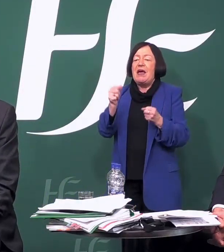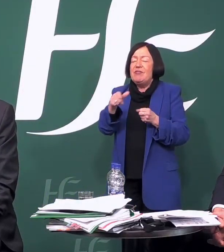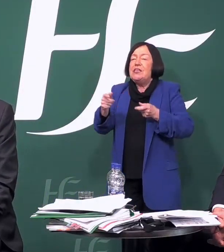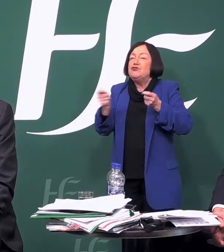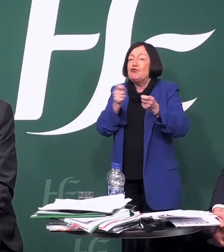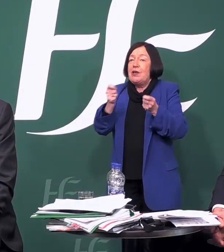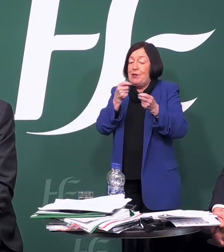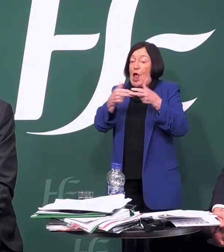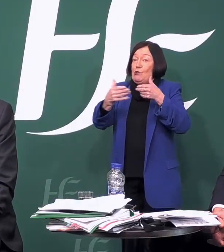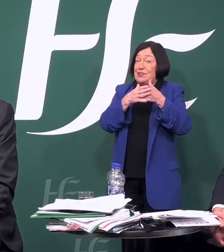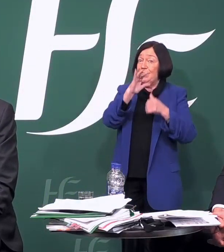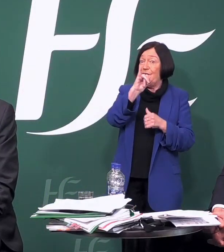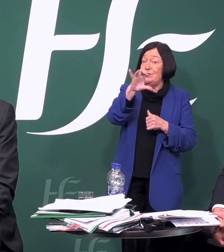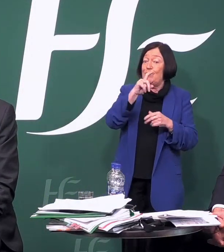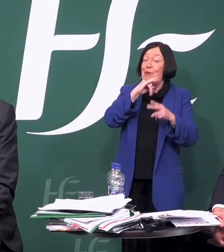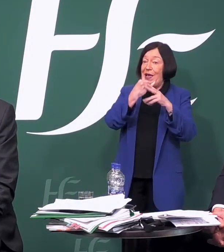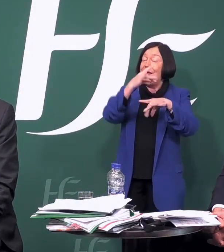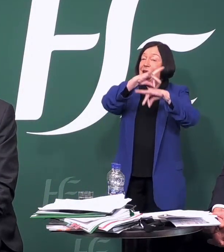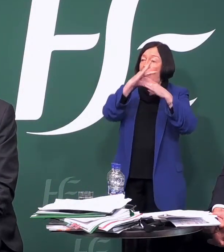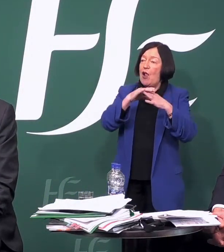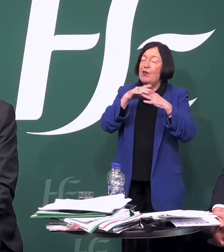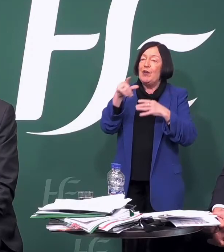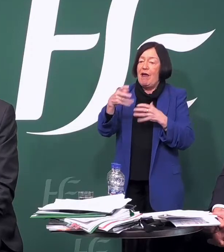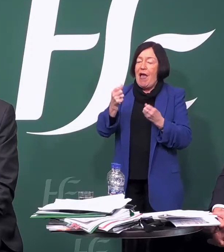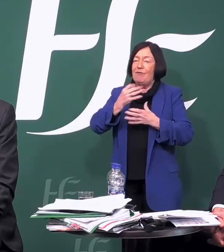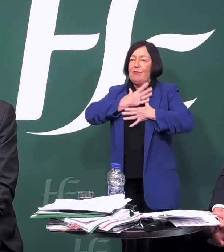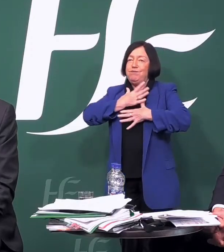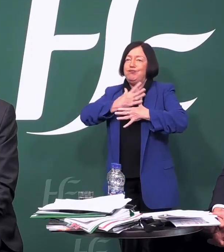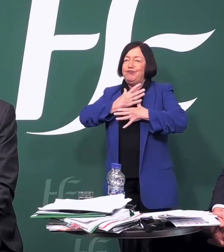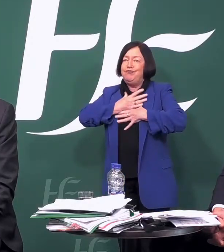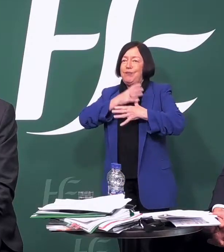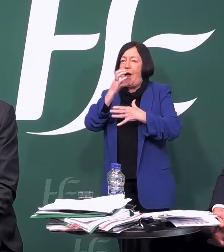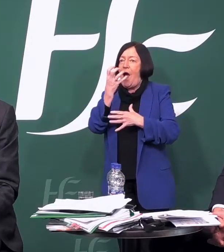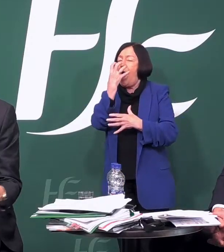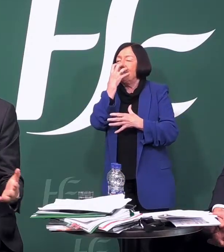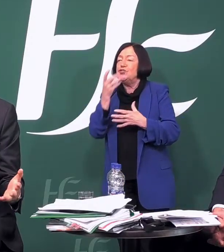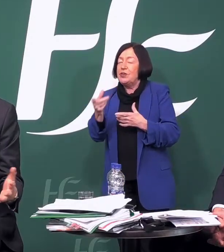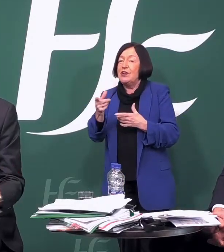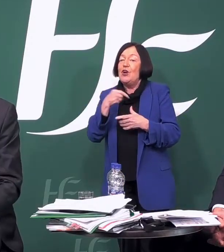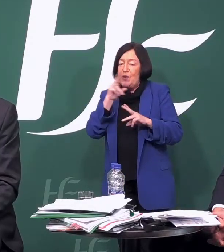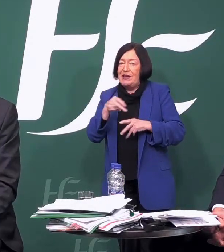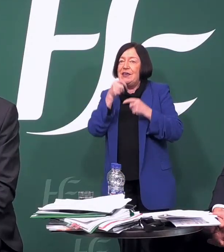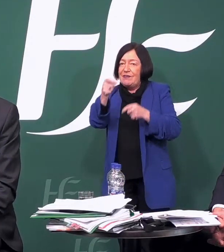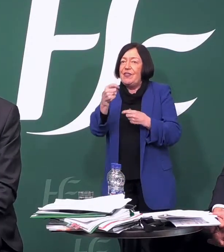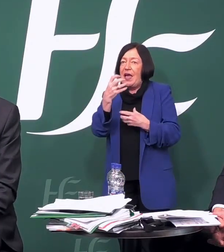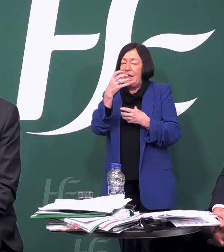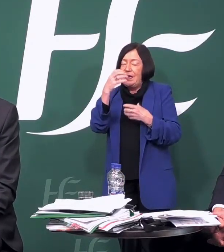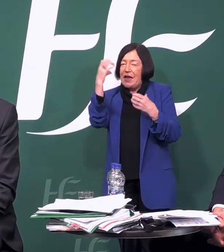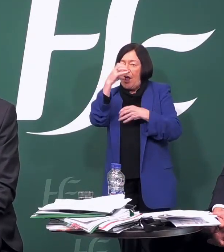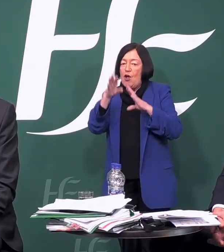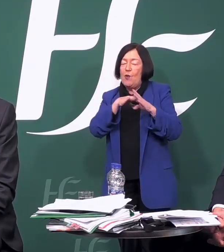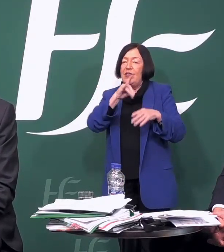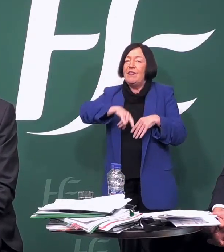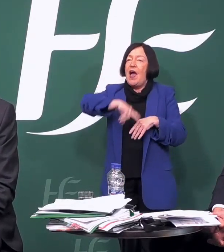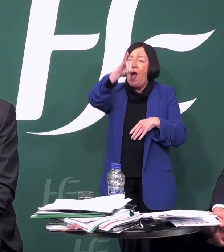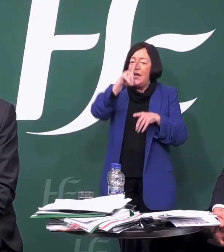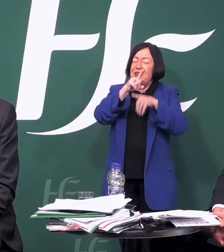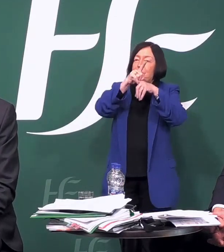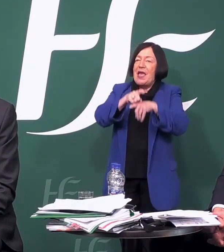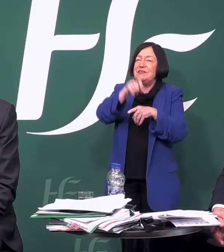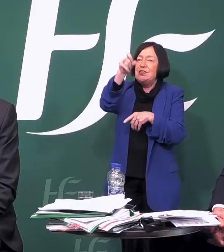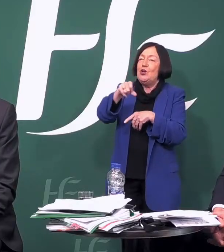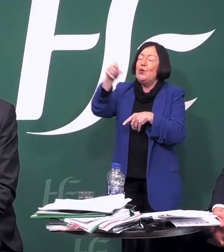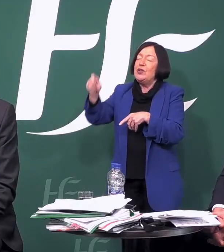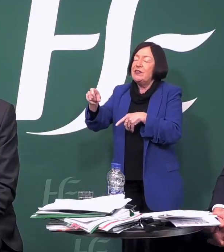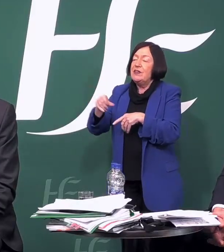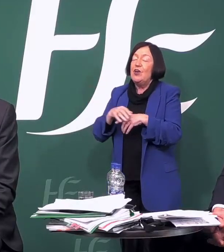treatments, non-invasive ventilation, high flow oxygen outside intensive care settings, because we can give that kind of care now in high-dependency units, in wards under